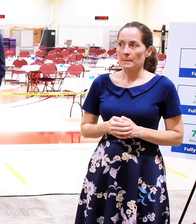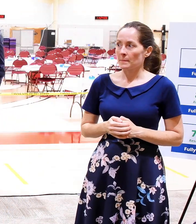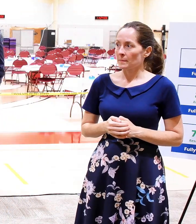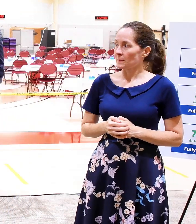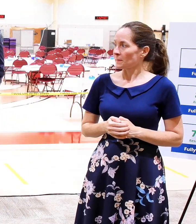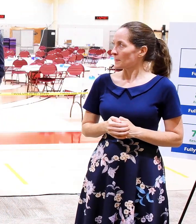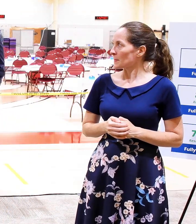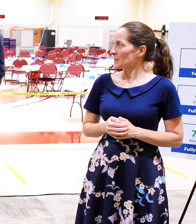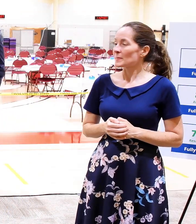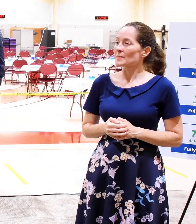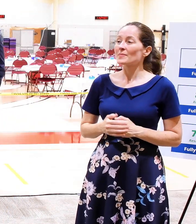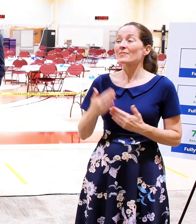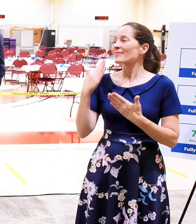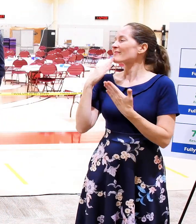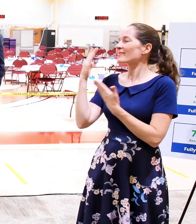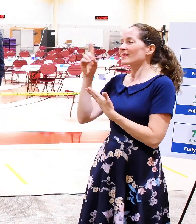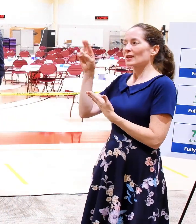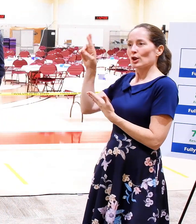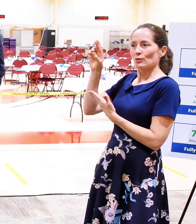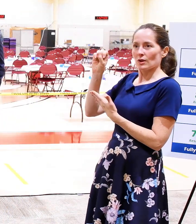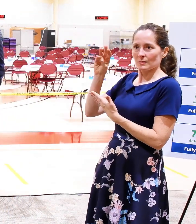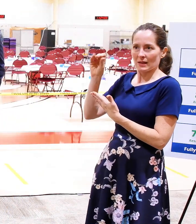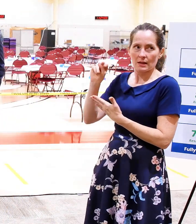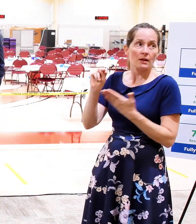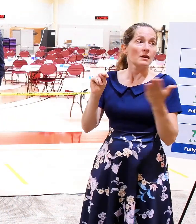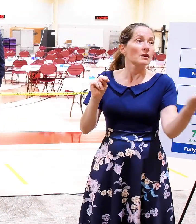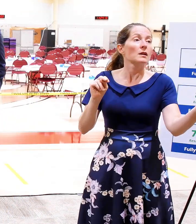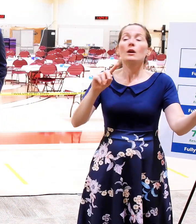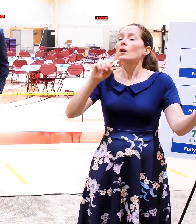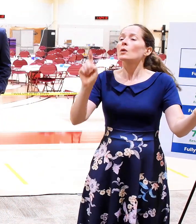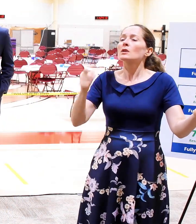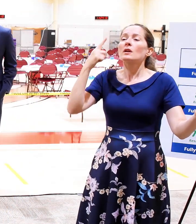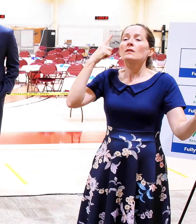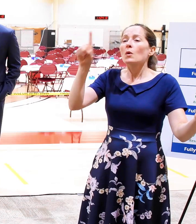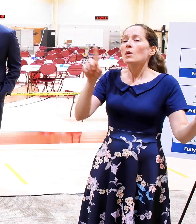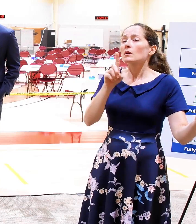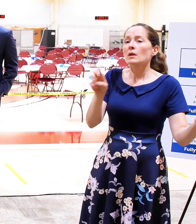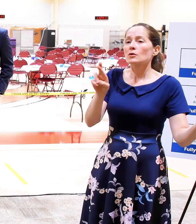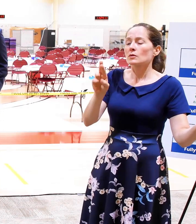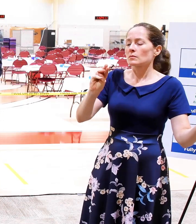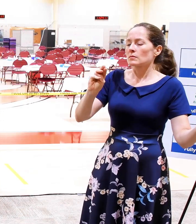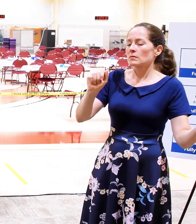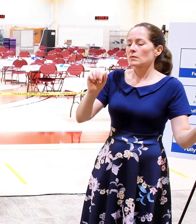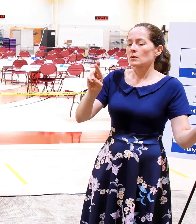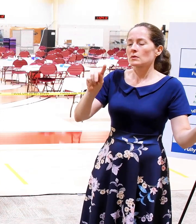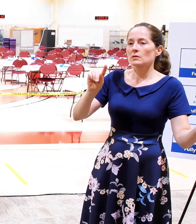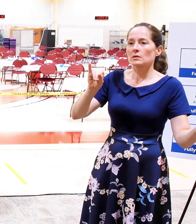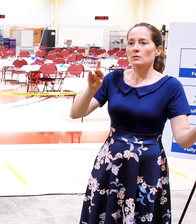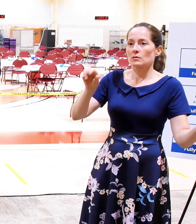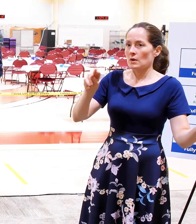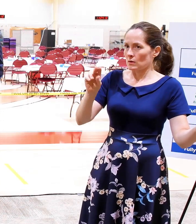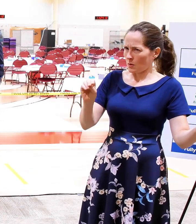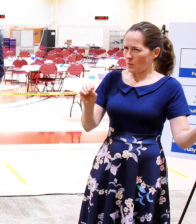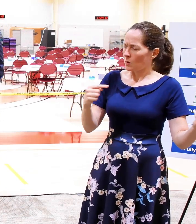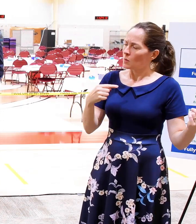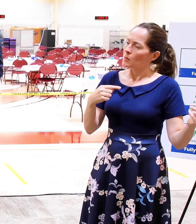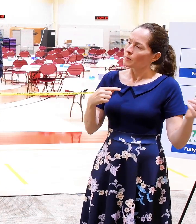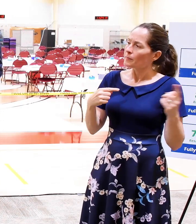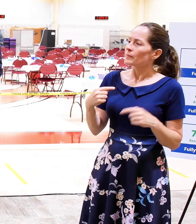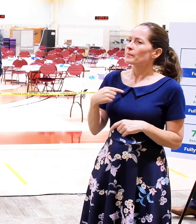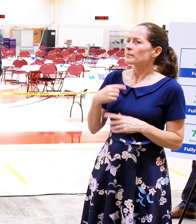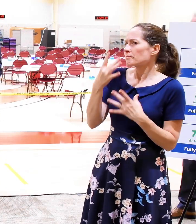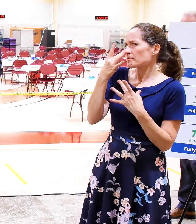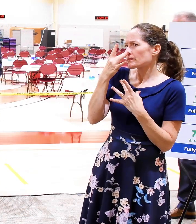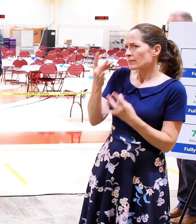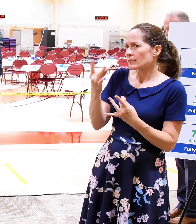Thanks, Dr. Rossman. Other questions? Question for Dr. Martirano. For Dr. Martirano. Interested in the vaccination rate among teachers